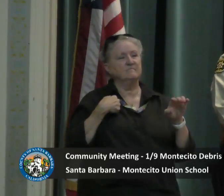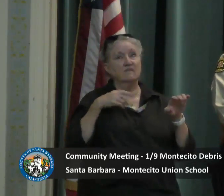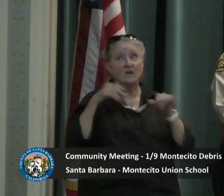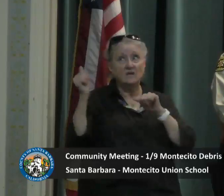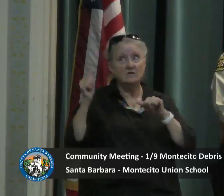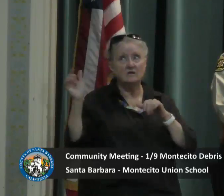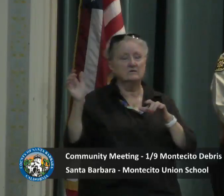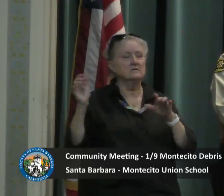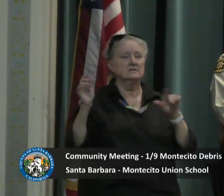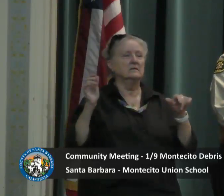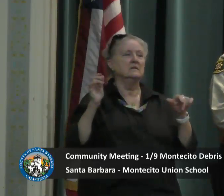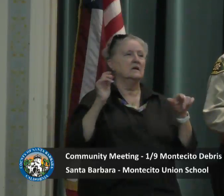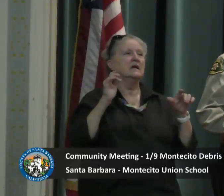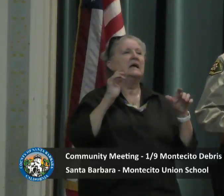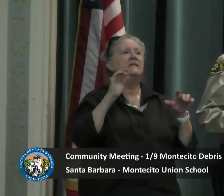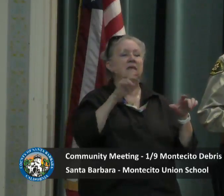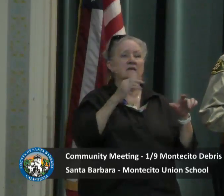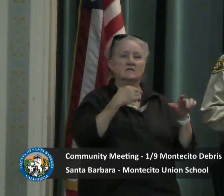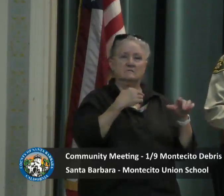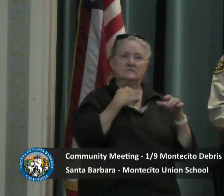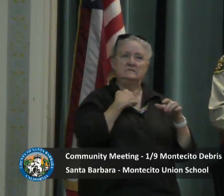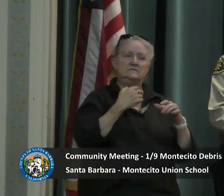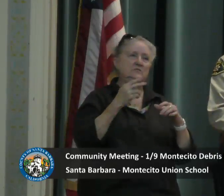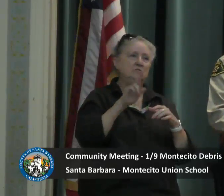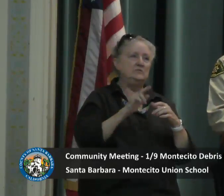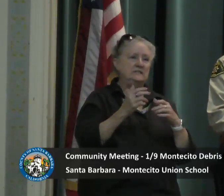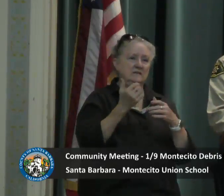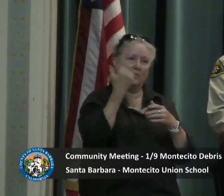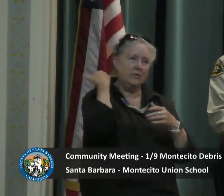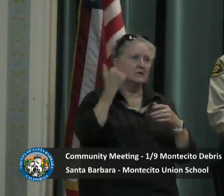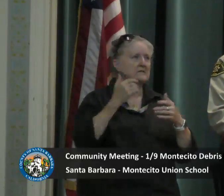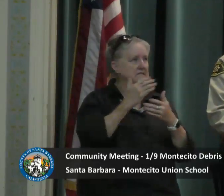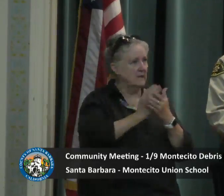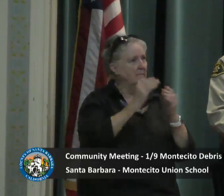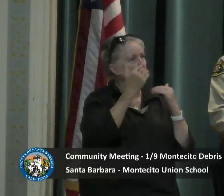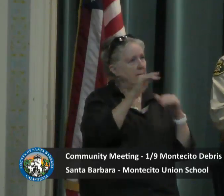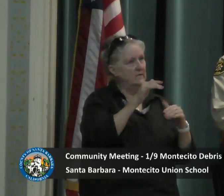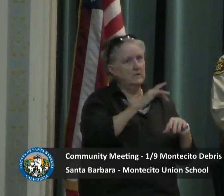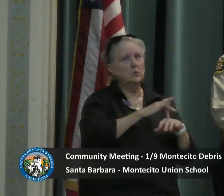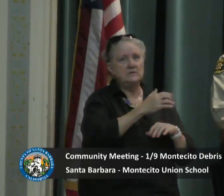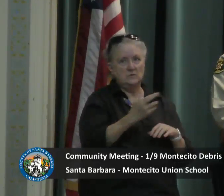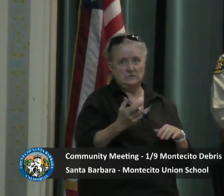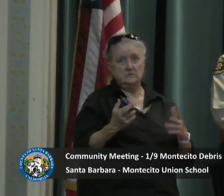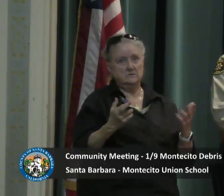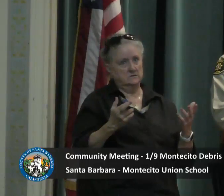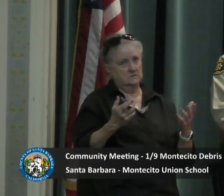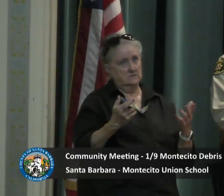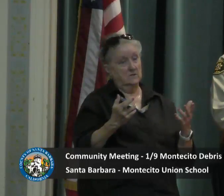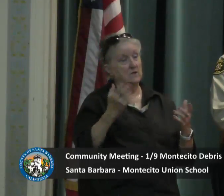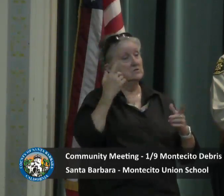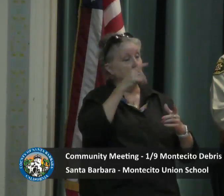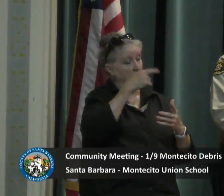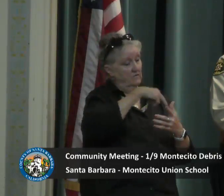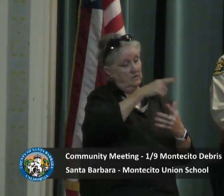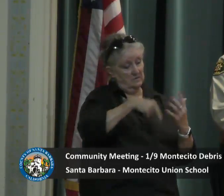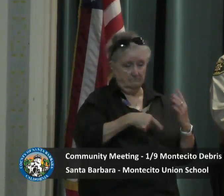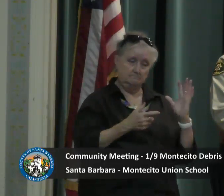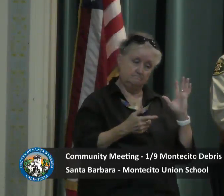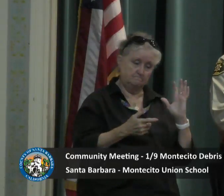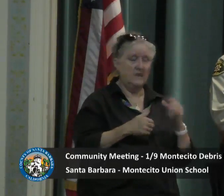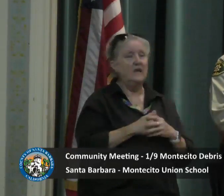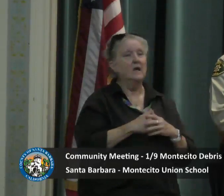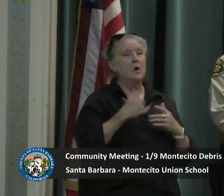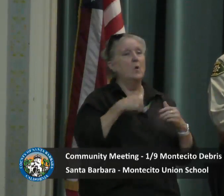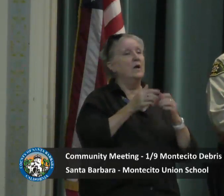basis, thereby tying up our limited first responder resources. So for these reasons,